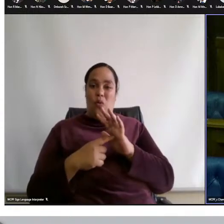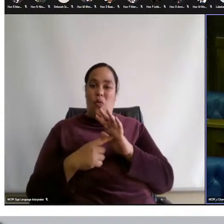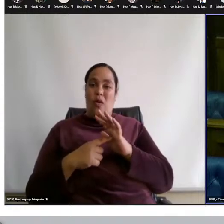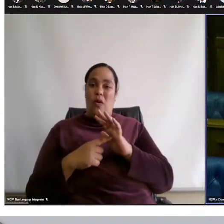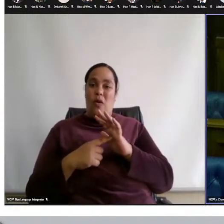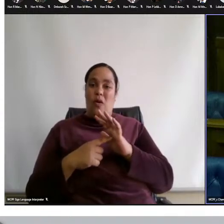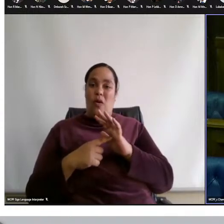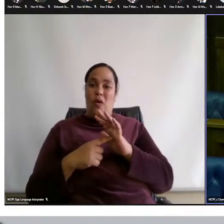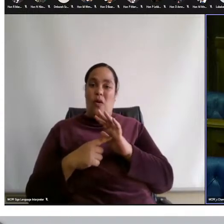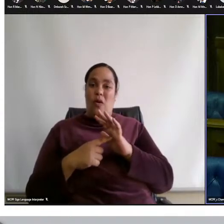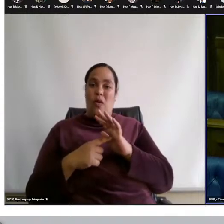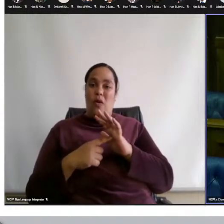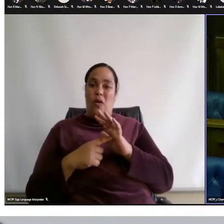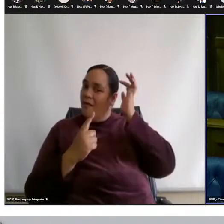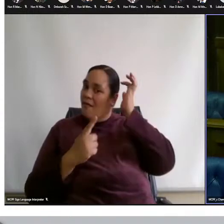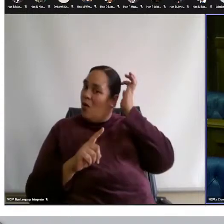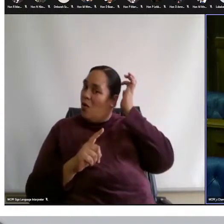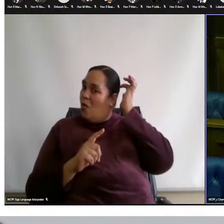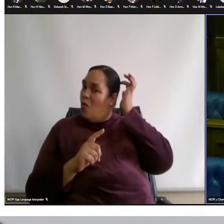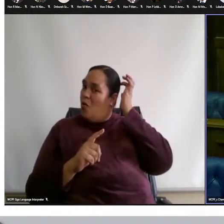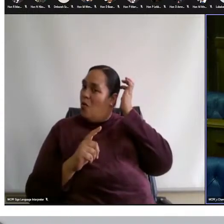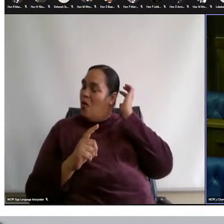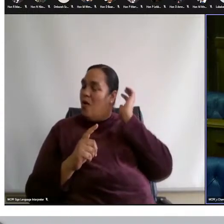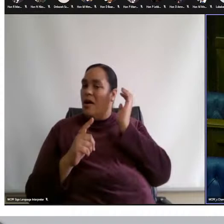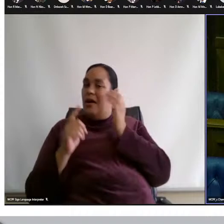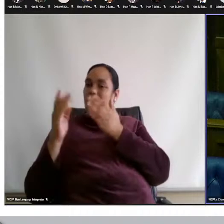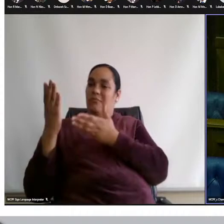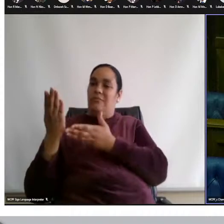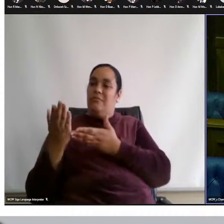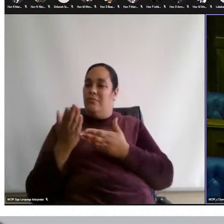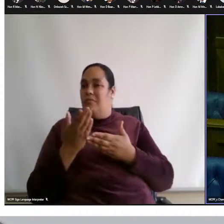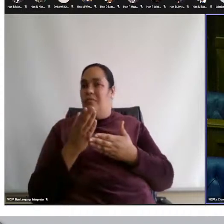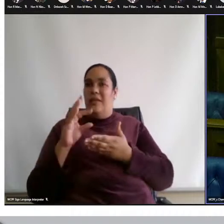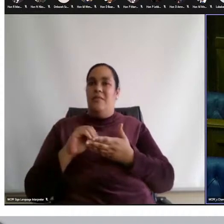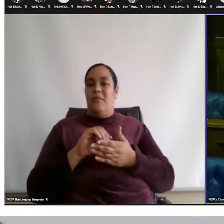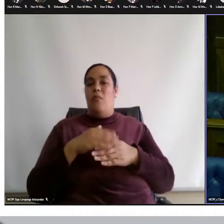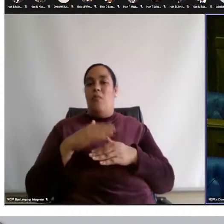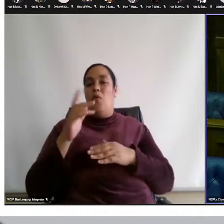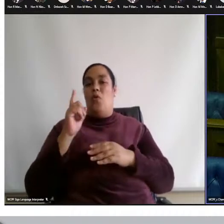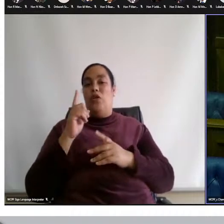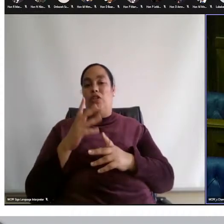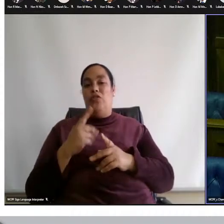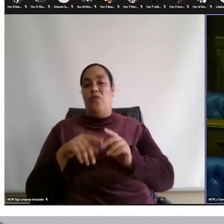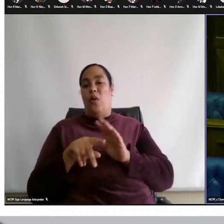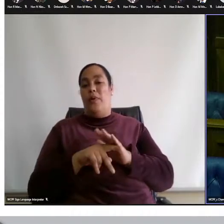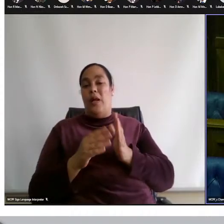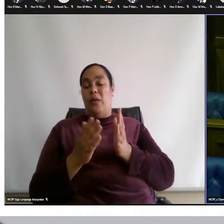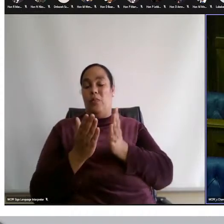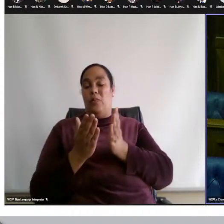need to possibly import additional teachers, particularly for primary school